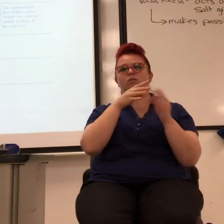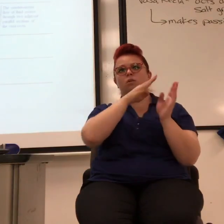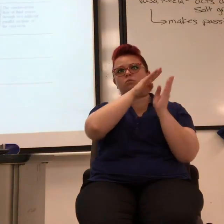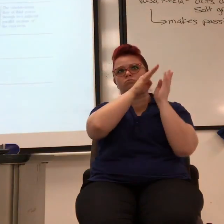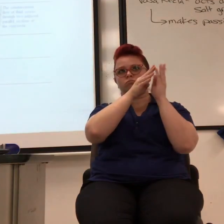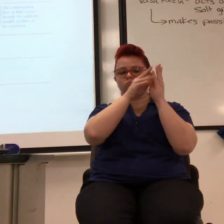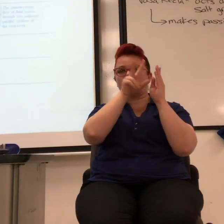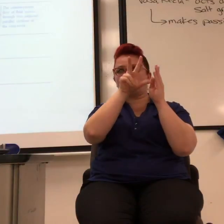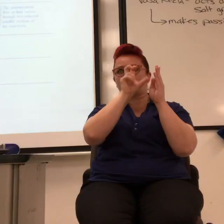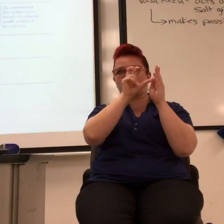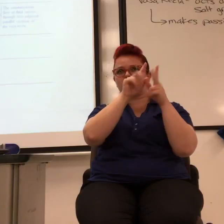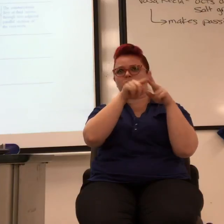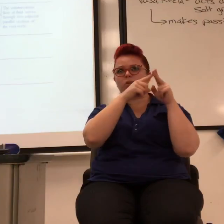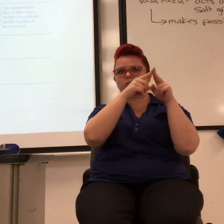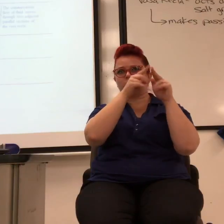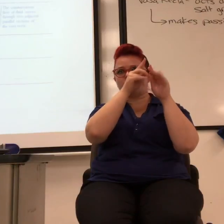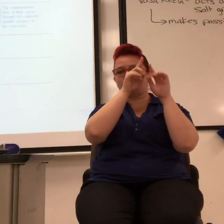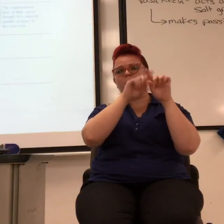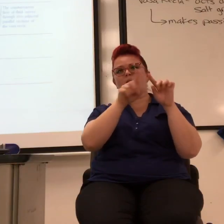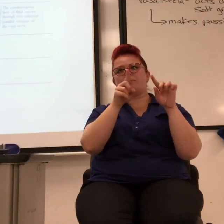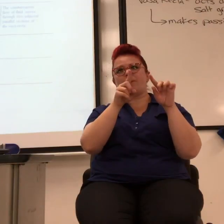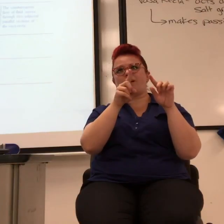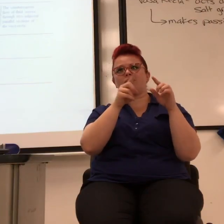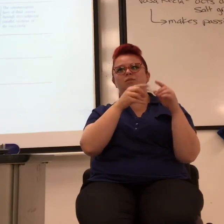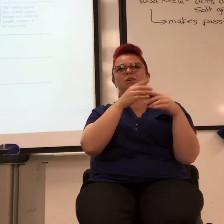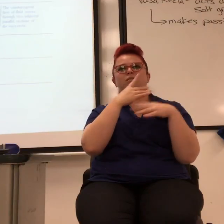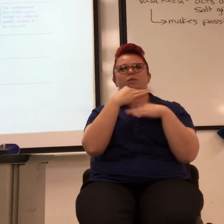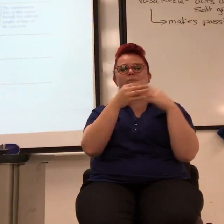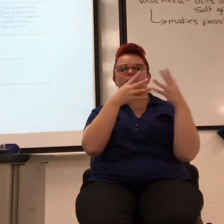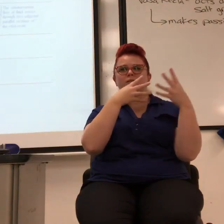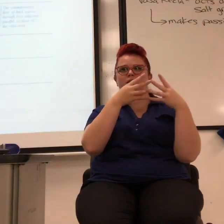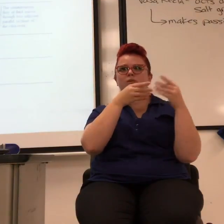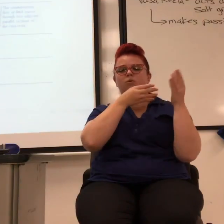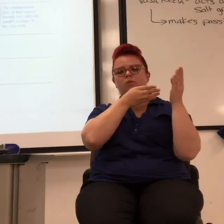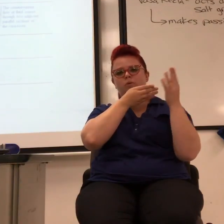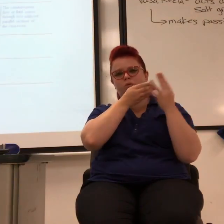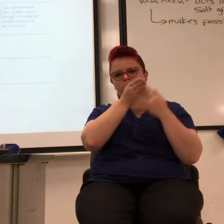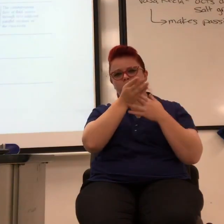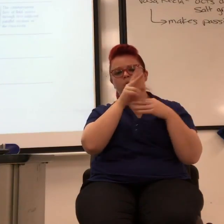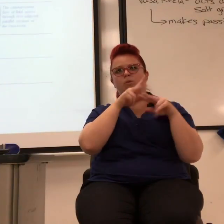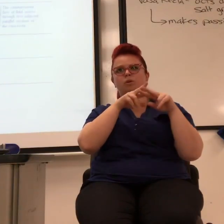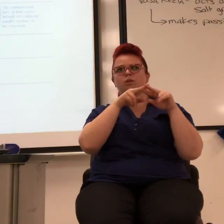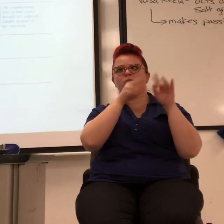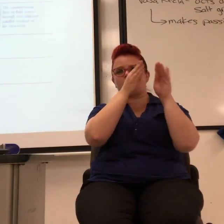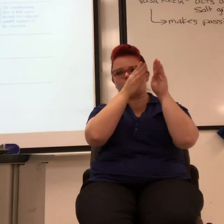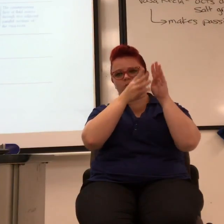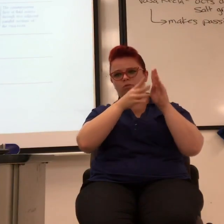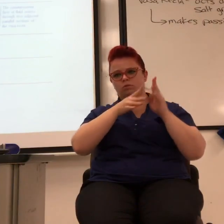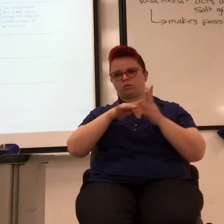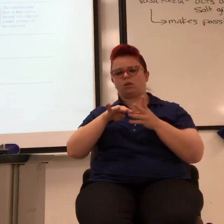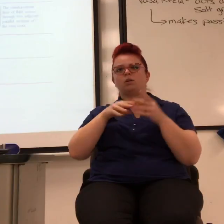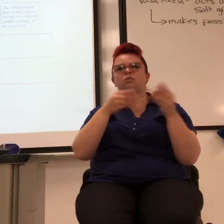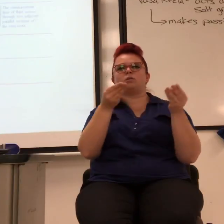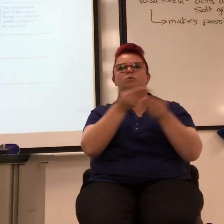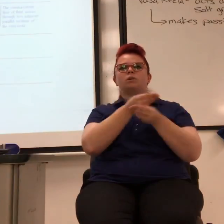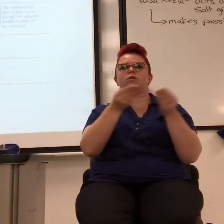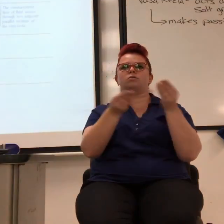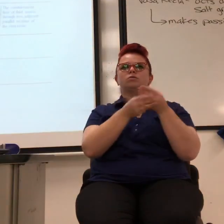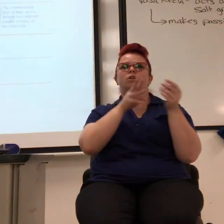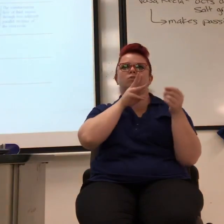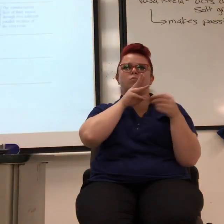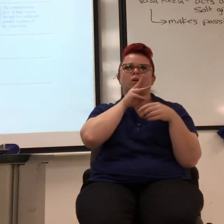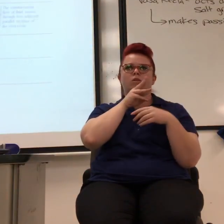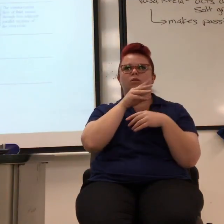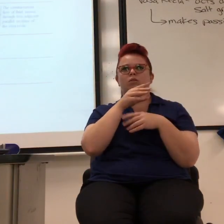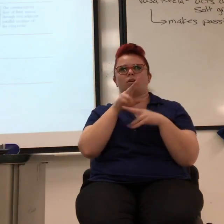putting dilute blood through a salty medium, this capillary bed will just exchange water and salt. So the